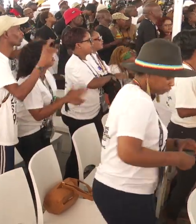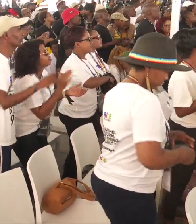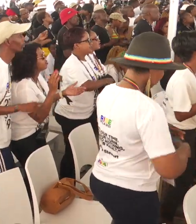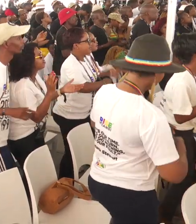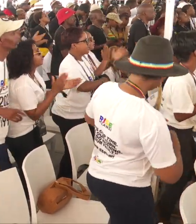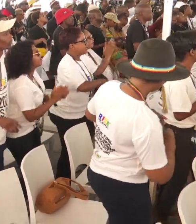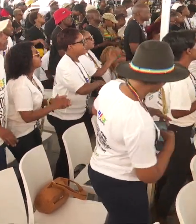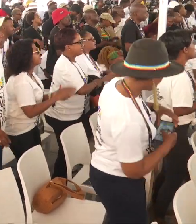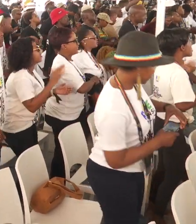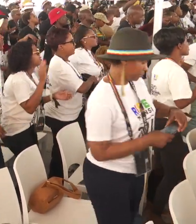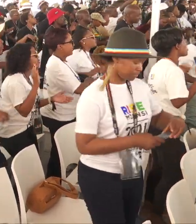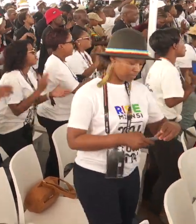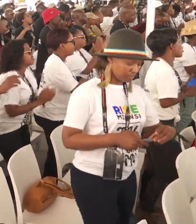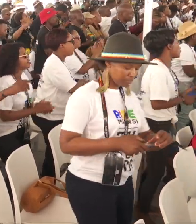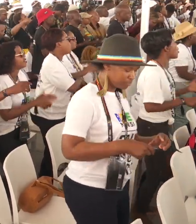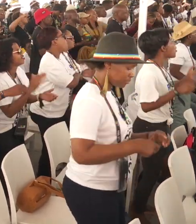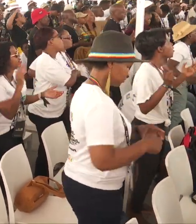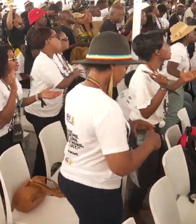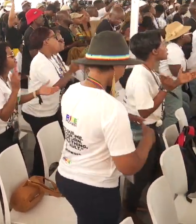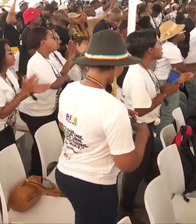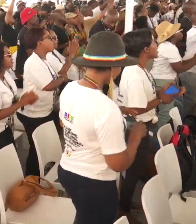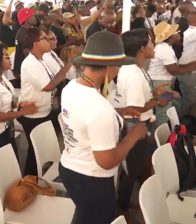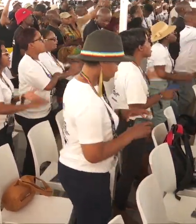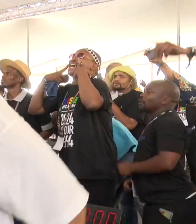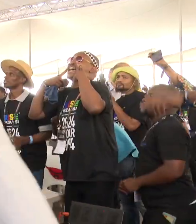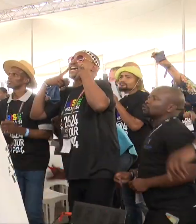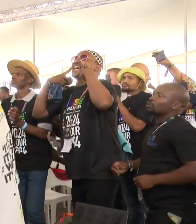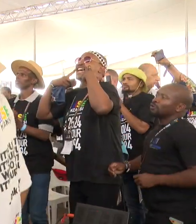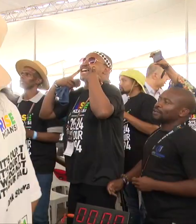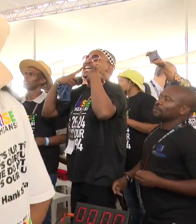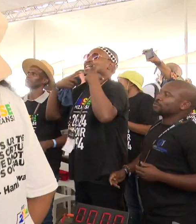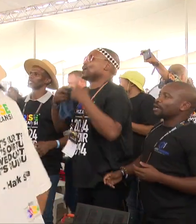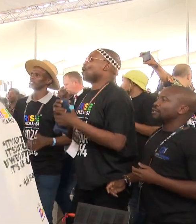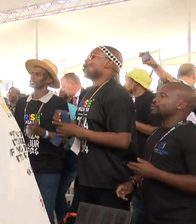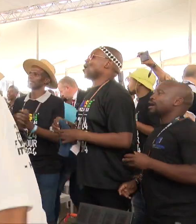Isikhalo somntwana sihoye